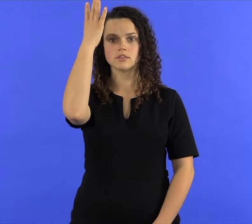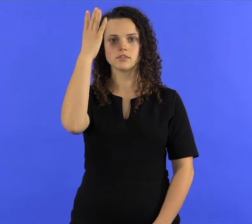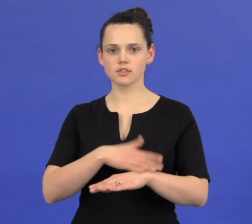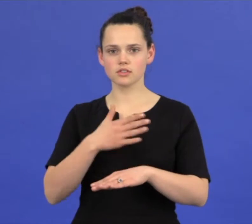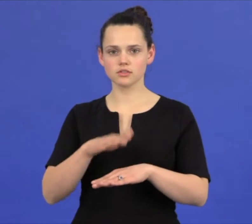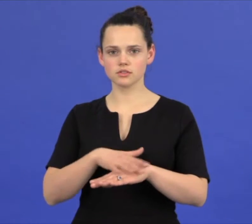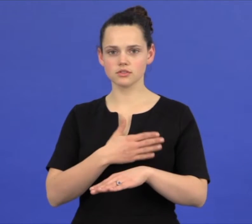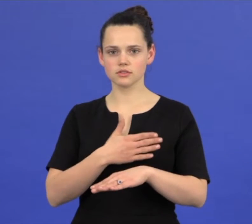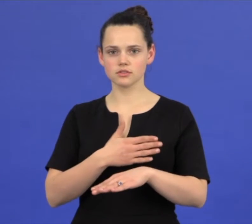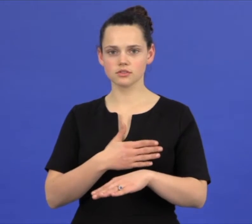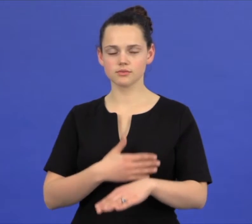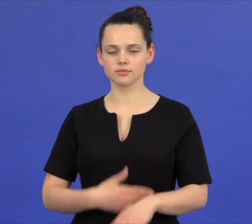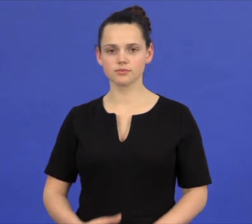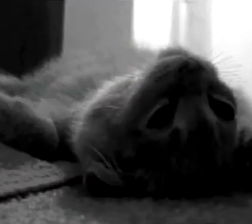It's cool for cats